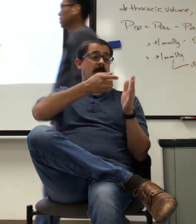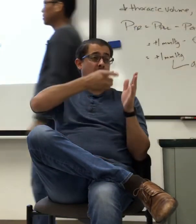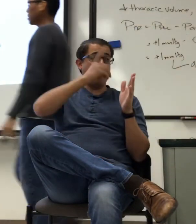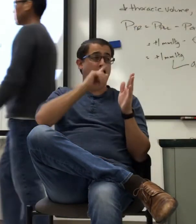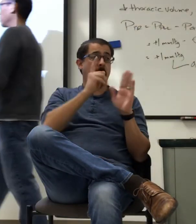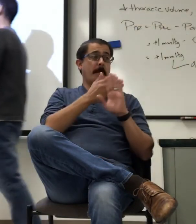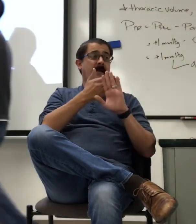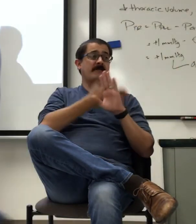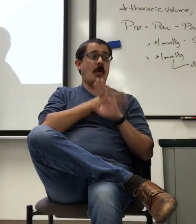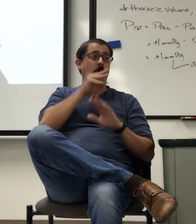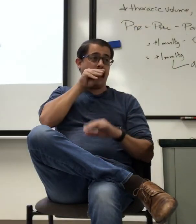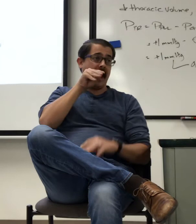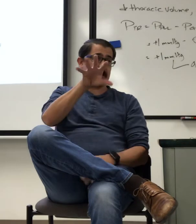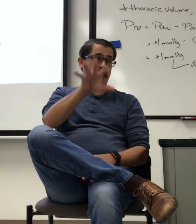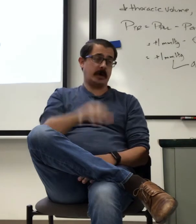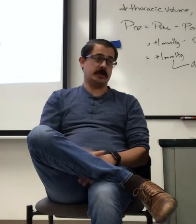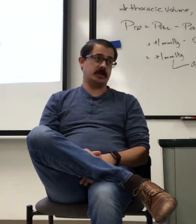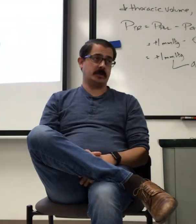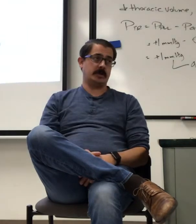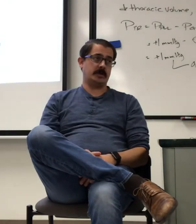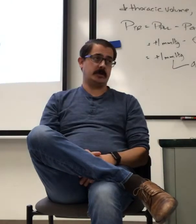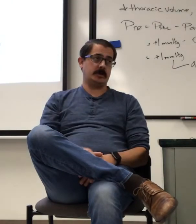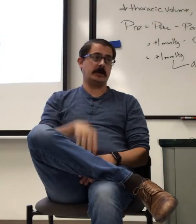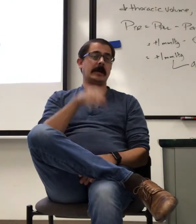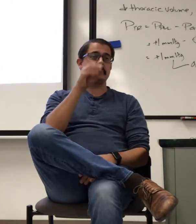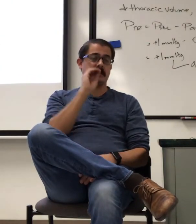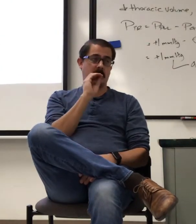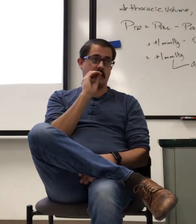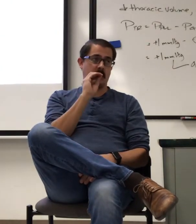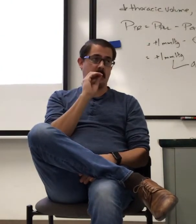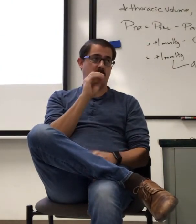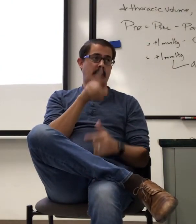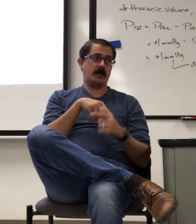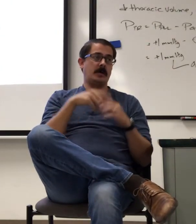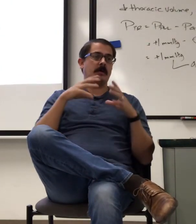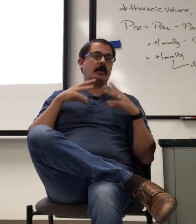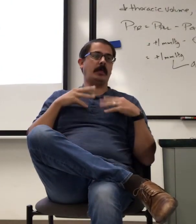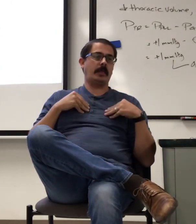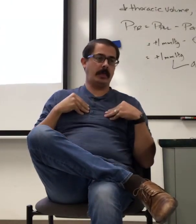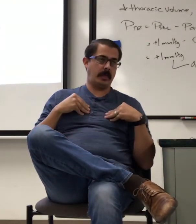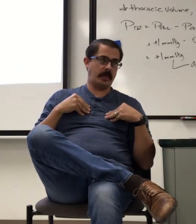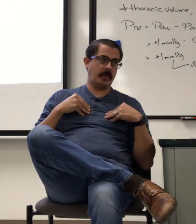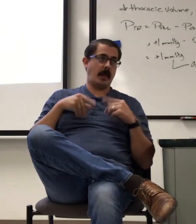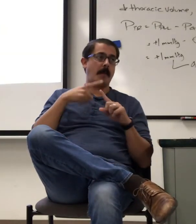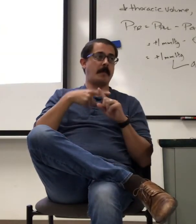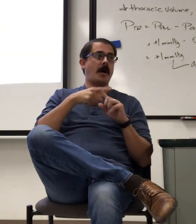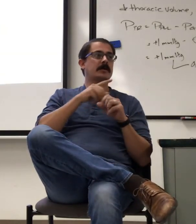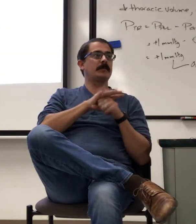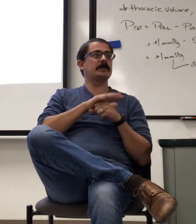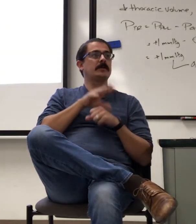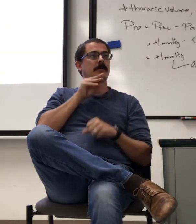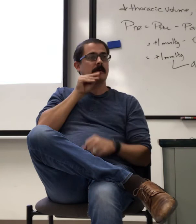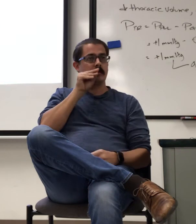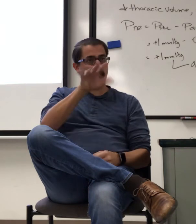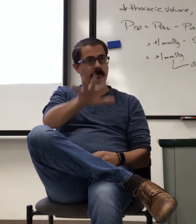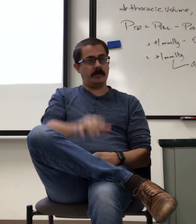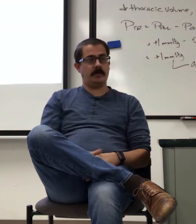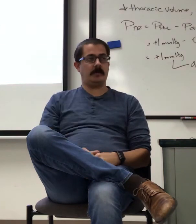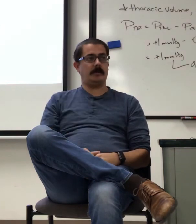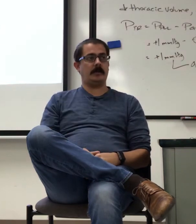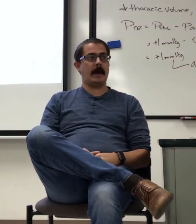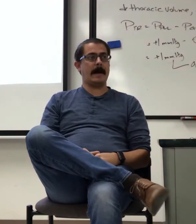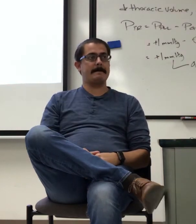expiration. So we're at 0, and then you kind of collapse and create a positive pressure to push air out.